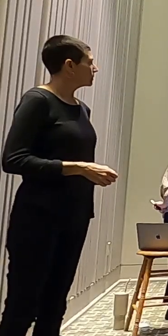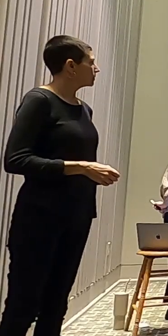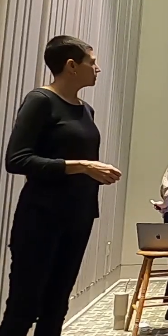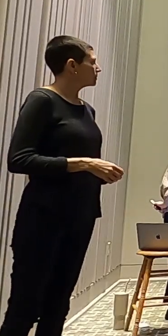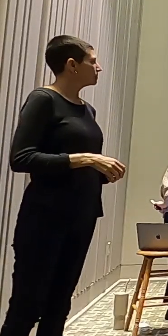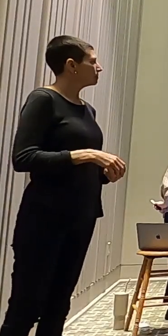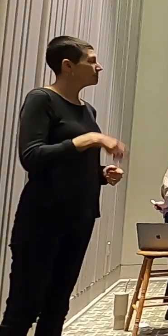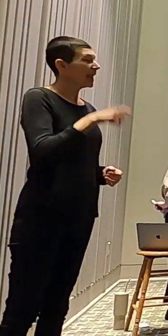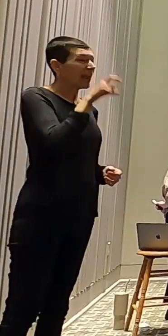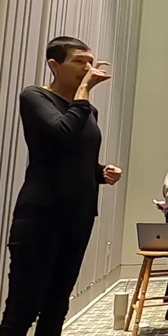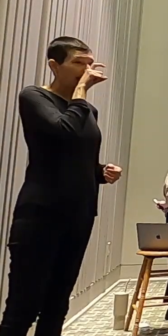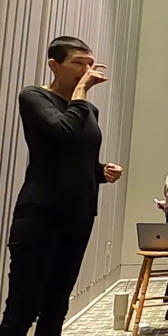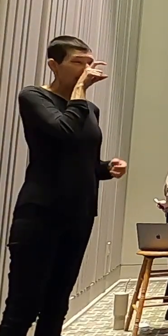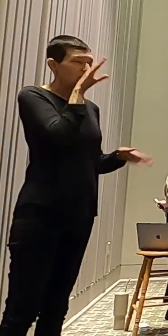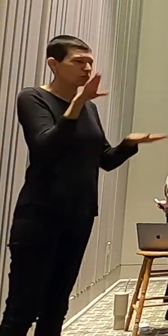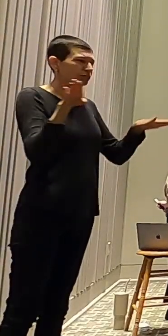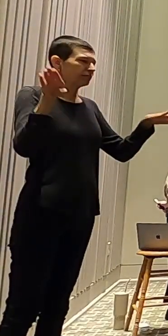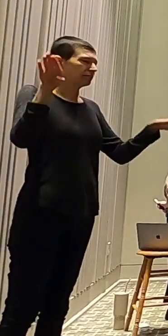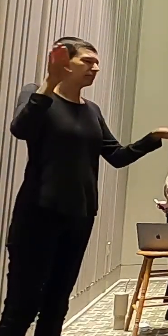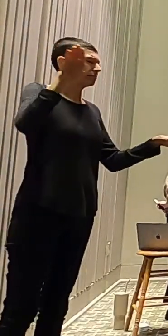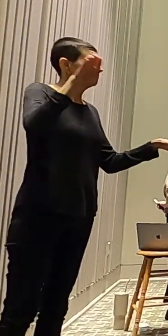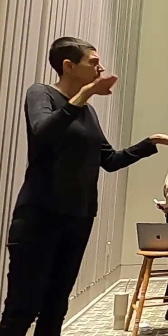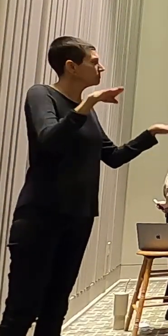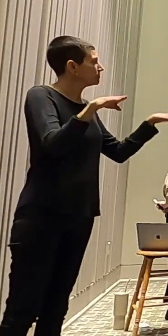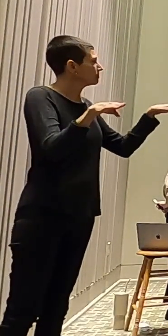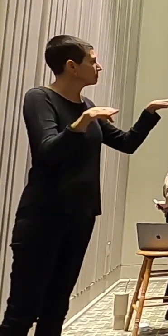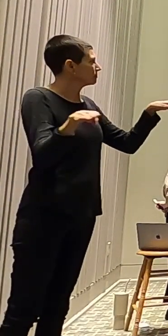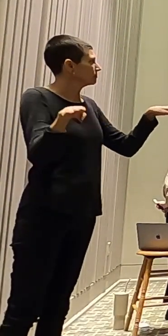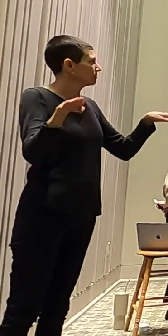Eagles soar across a cloudy sky.